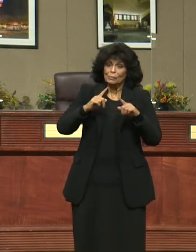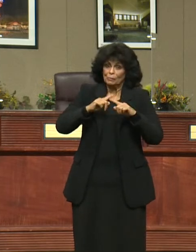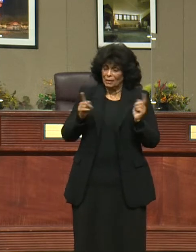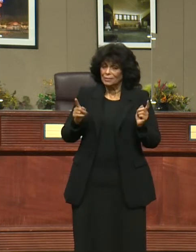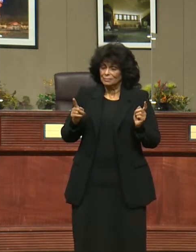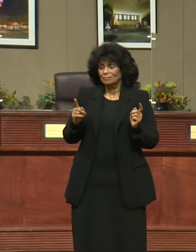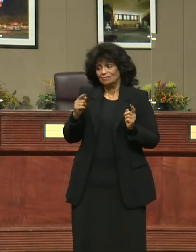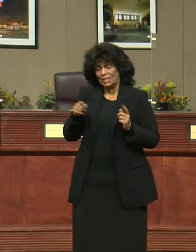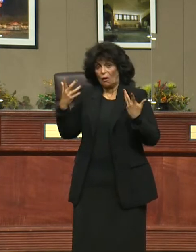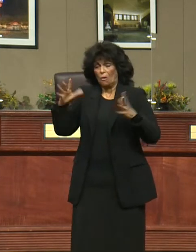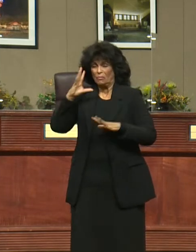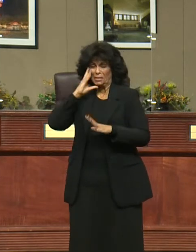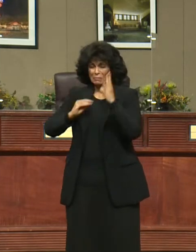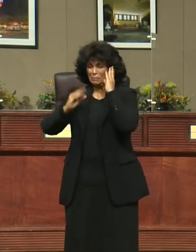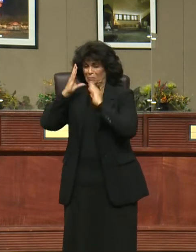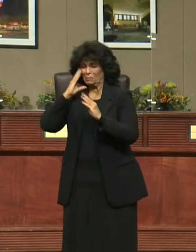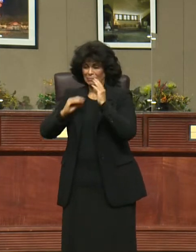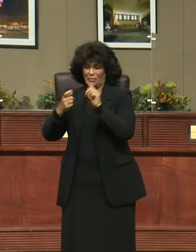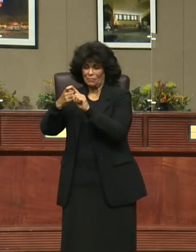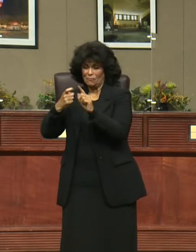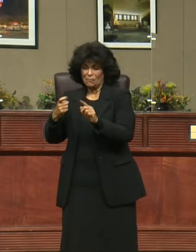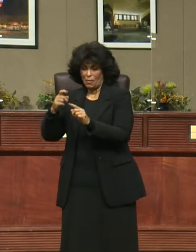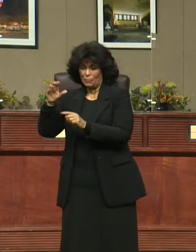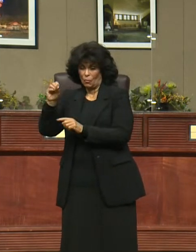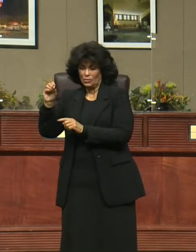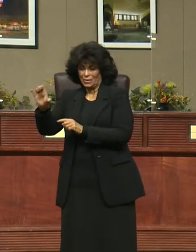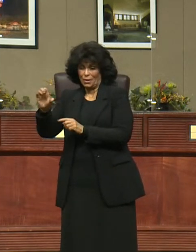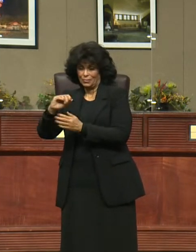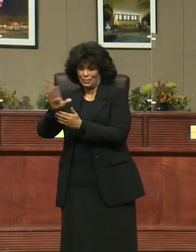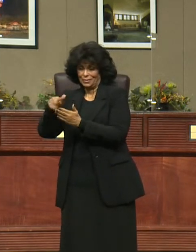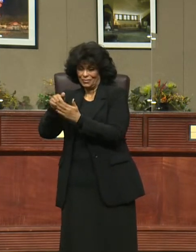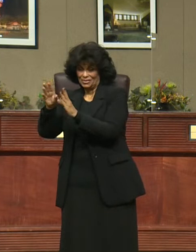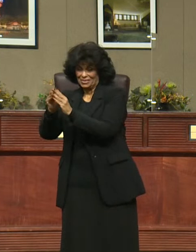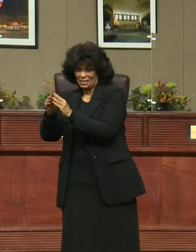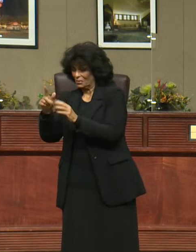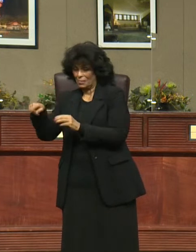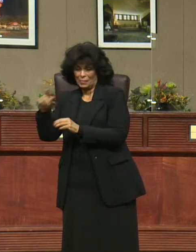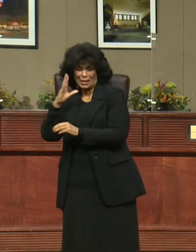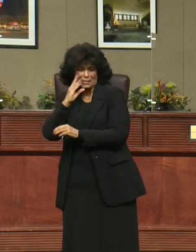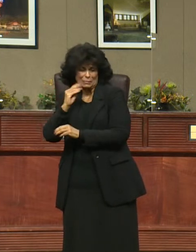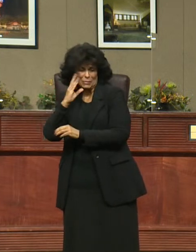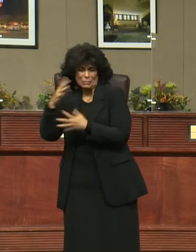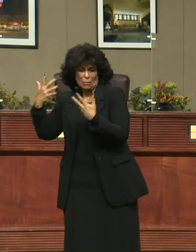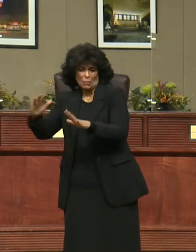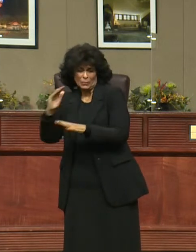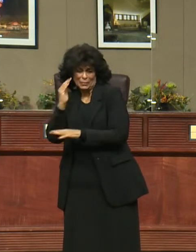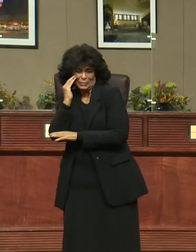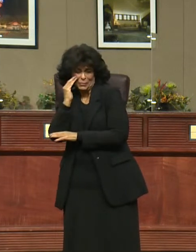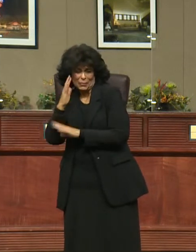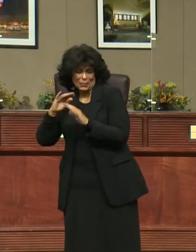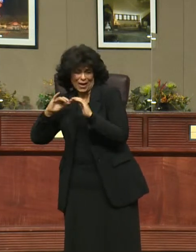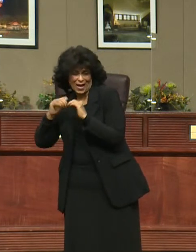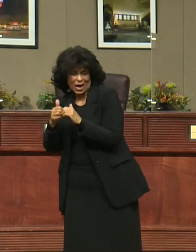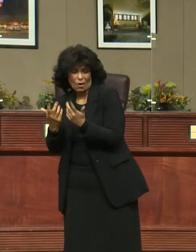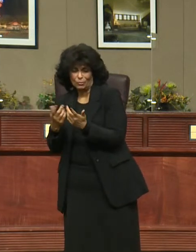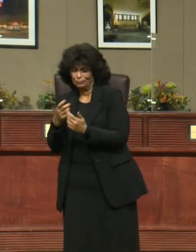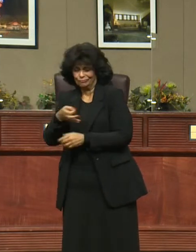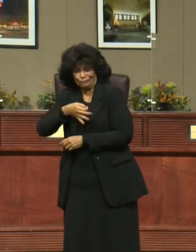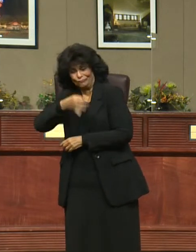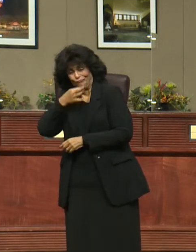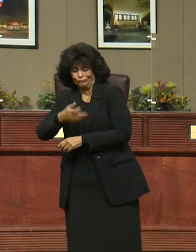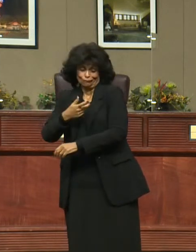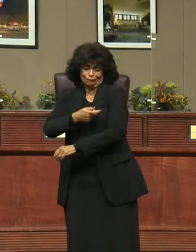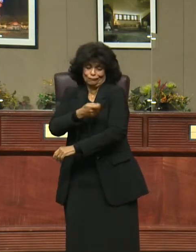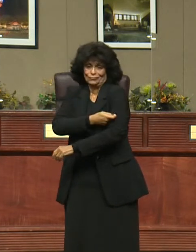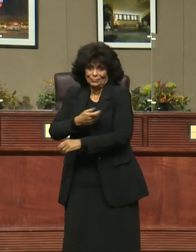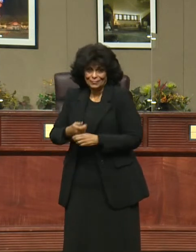can do 2 vehicles at the same time, and are the ones that never want to leave, don't want to take the break. At 7